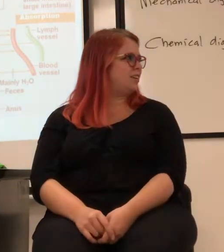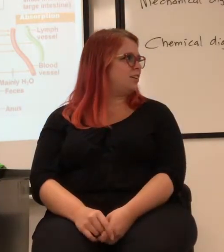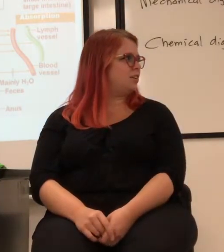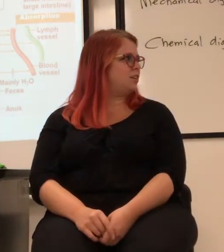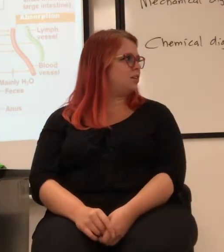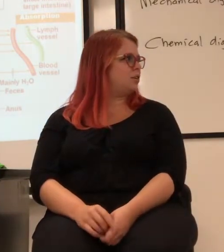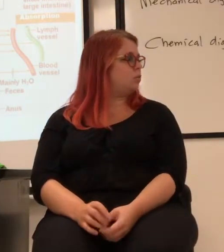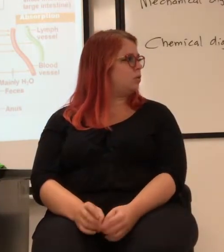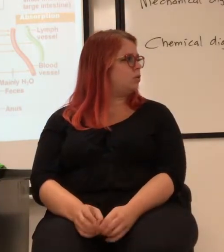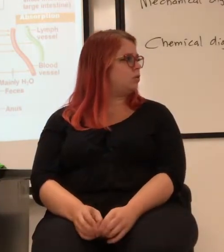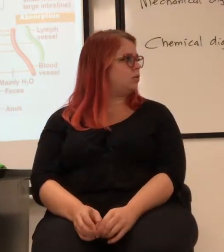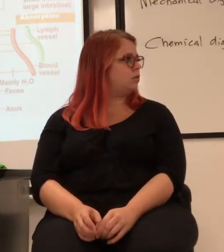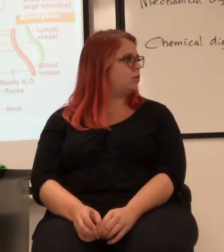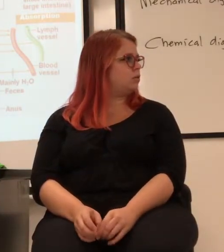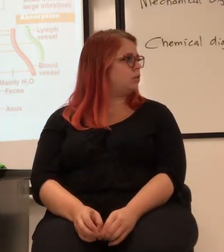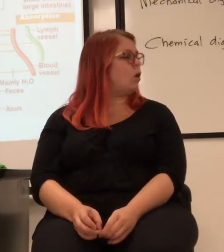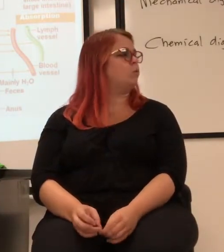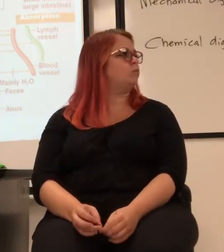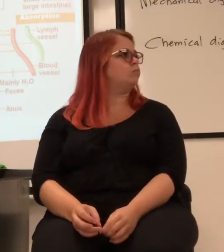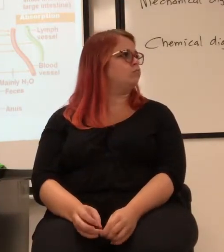bacterial infection